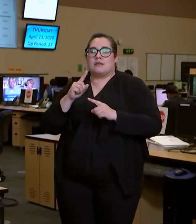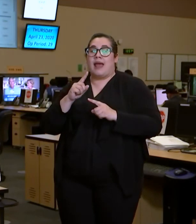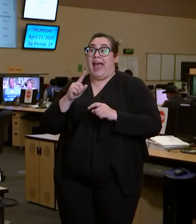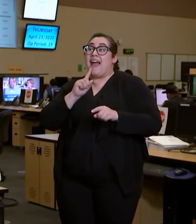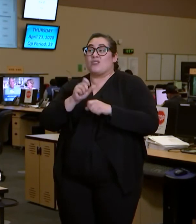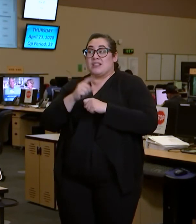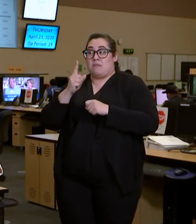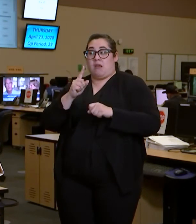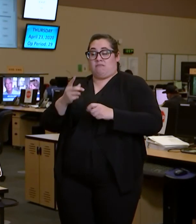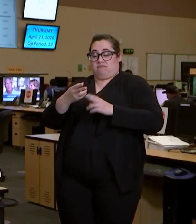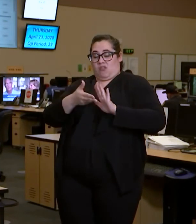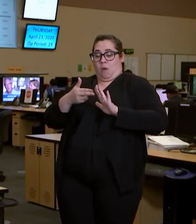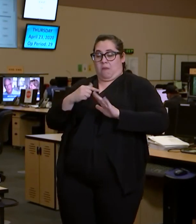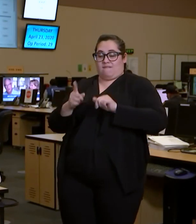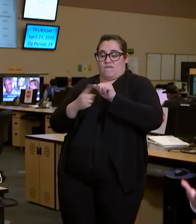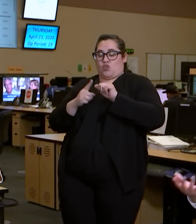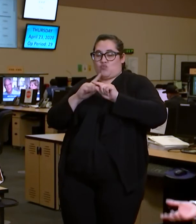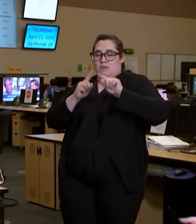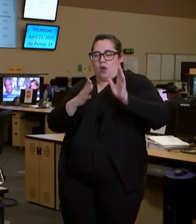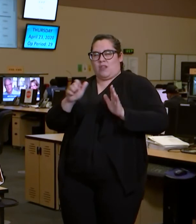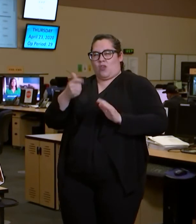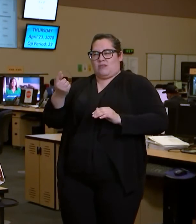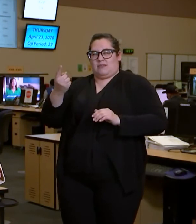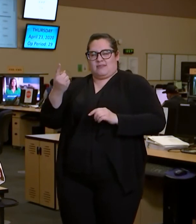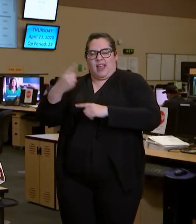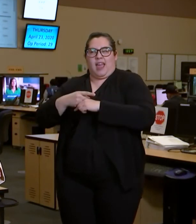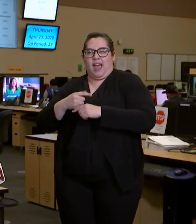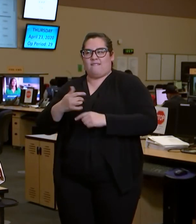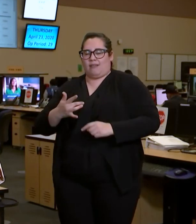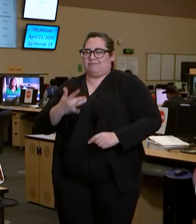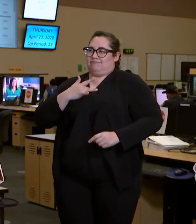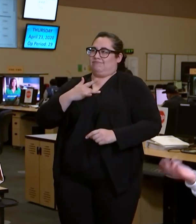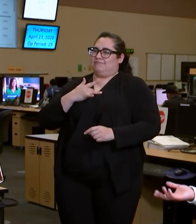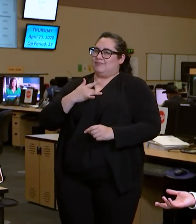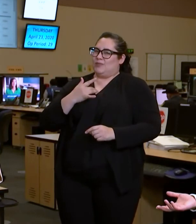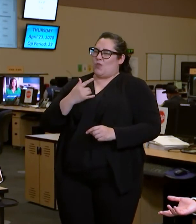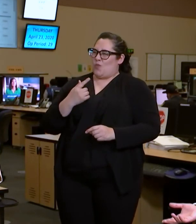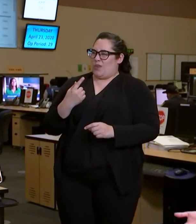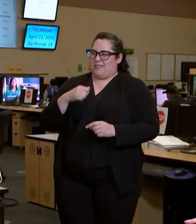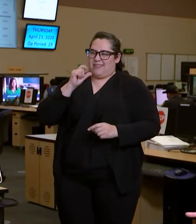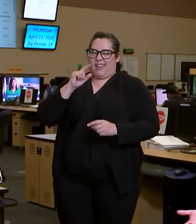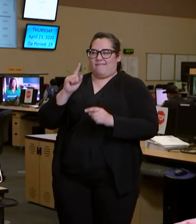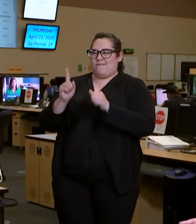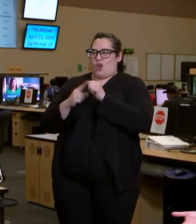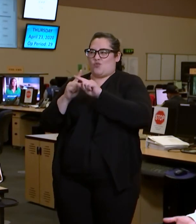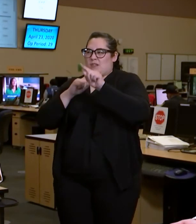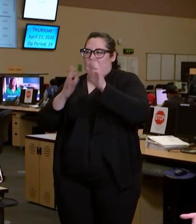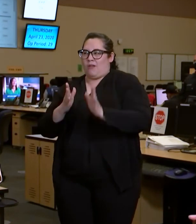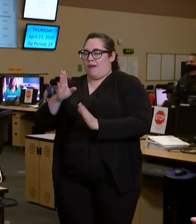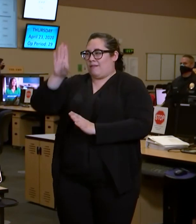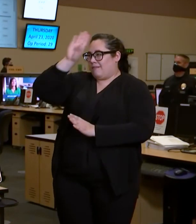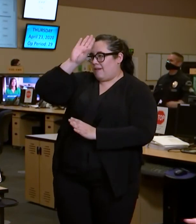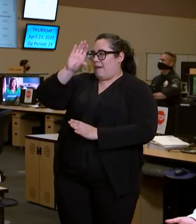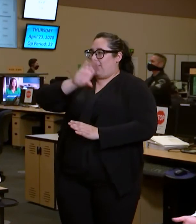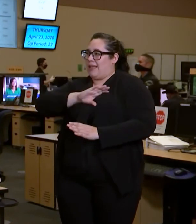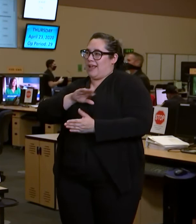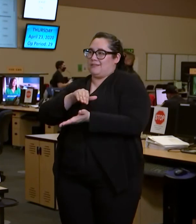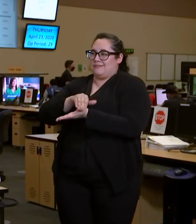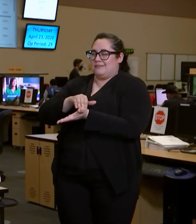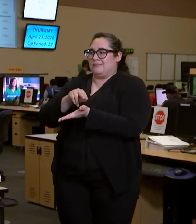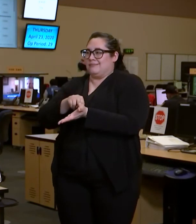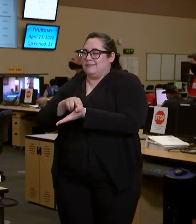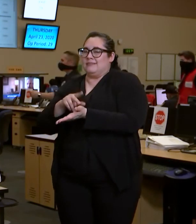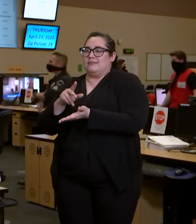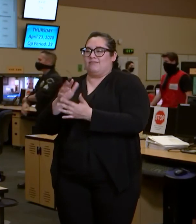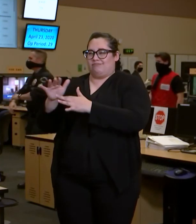first responder by somebody the other day, and that kind of touched my heart. I mean, we typically think of first responders as fire, police, nurses, and doctors and all